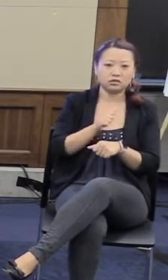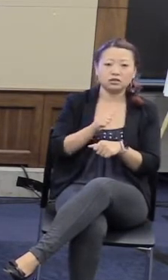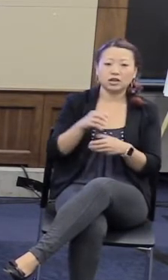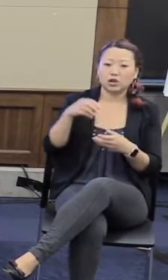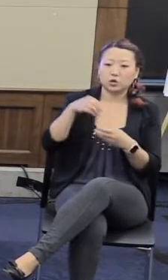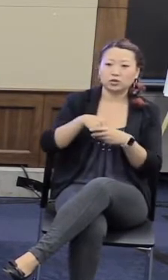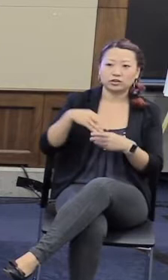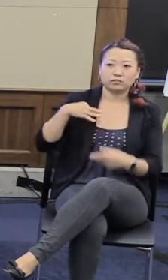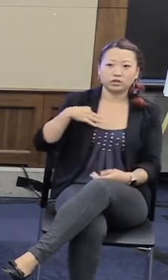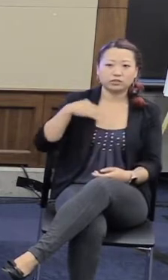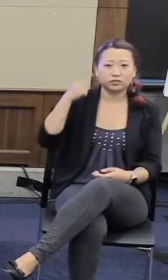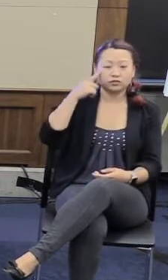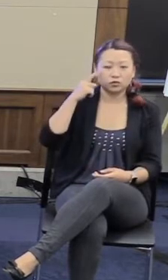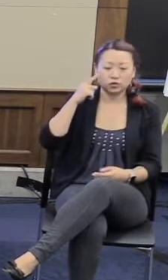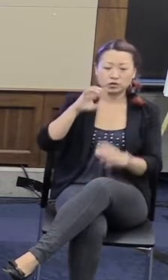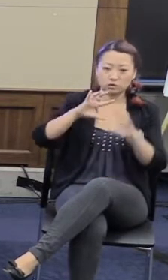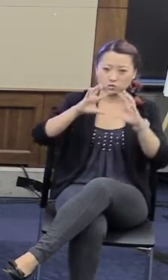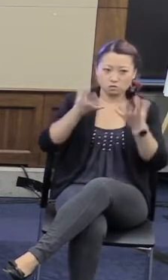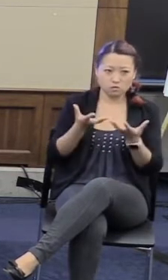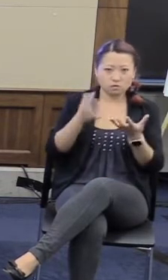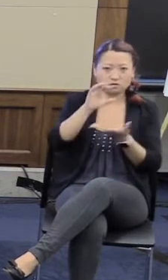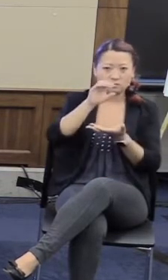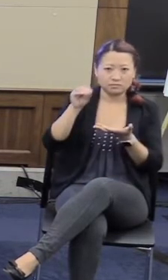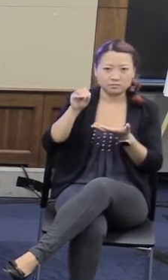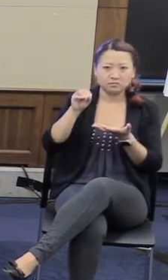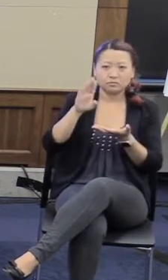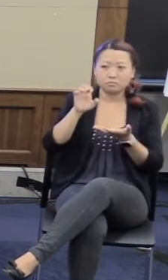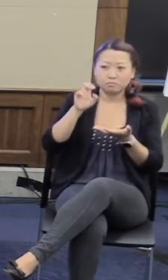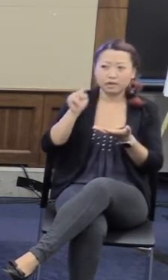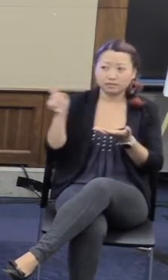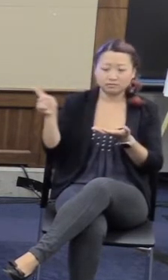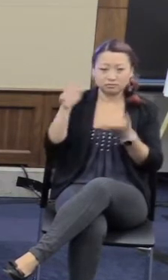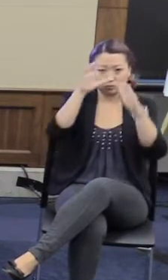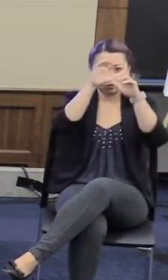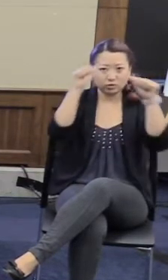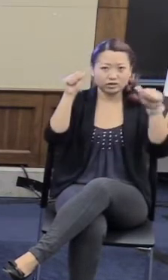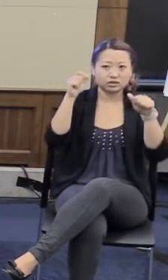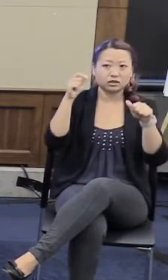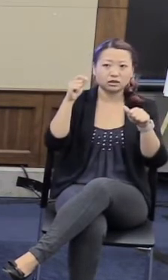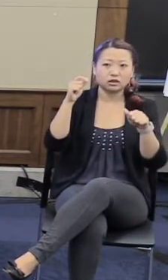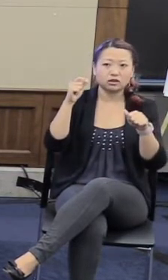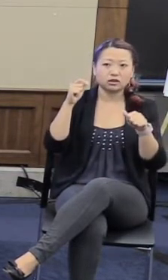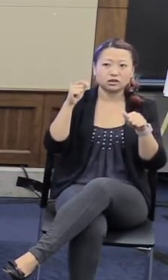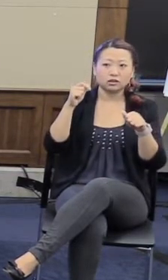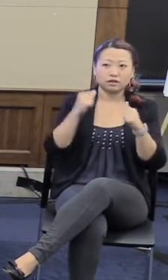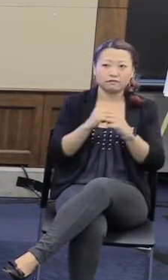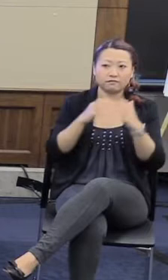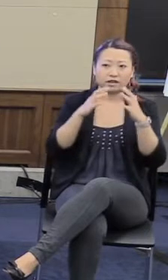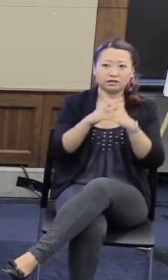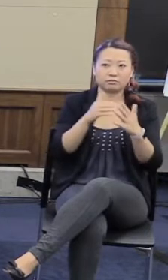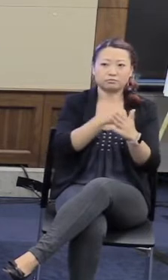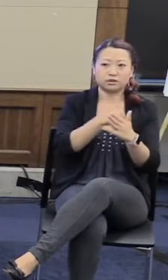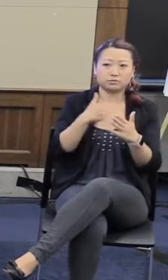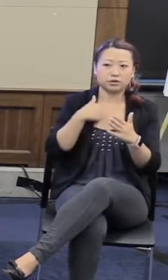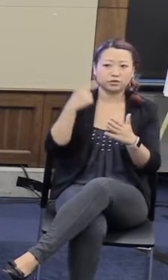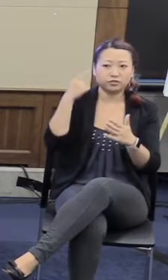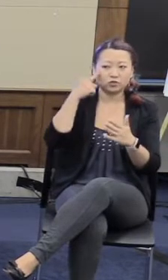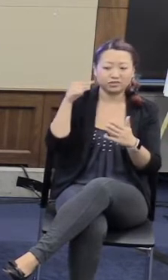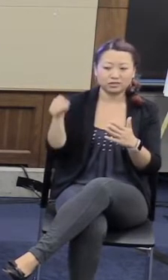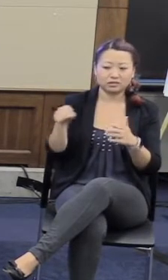the entire company. Vincenzo is the president and founding member of